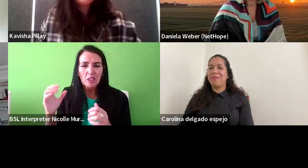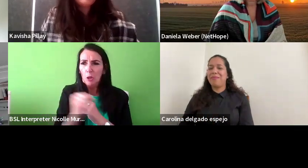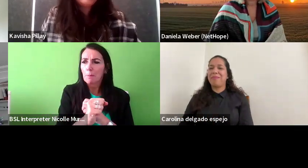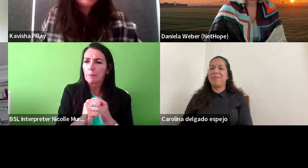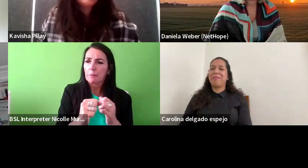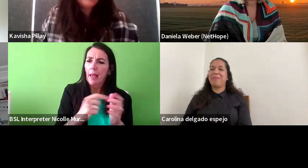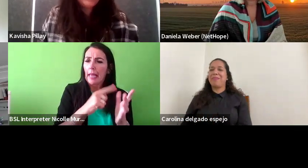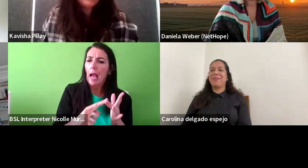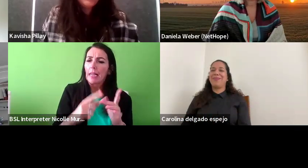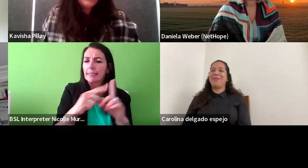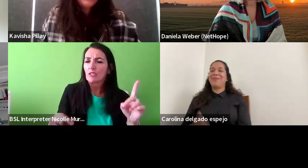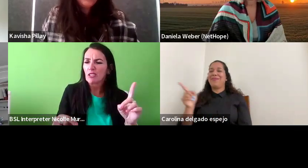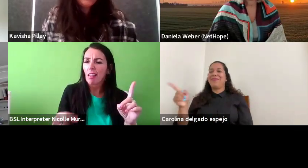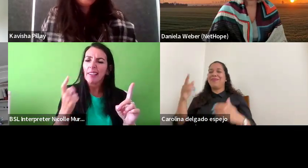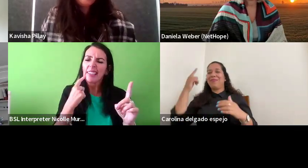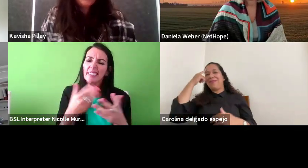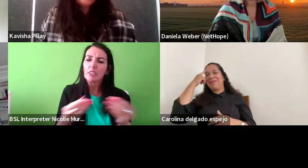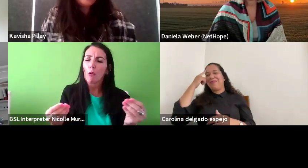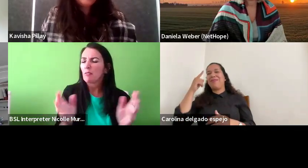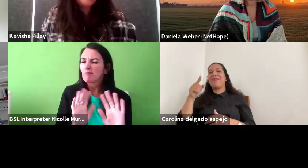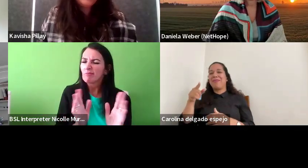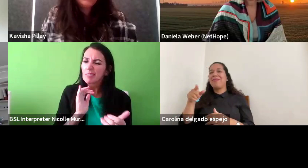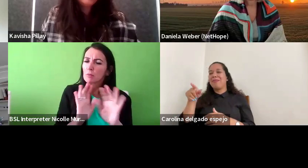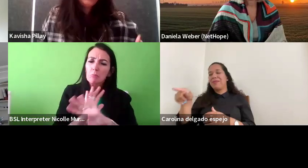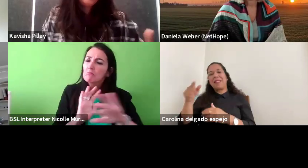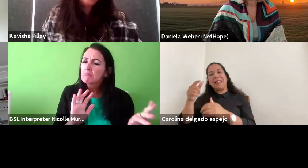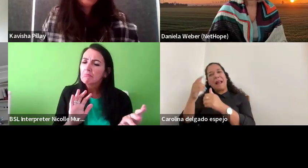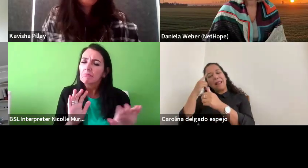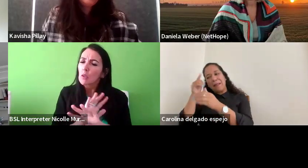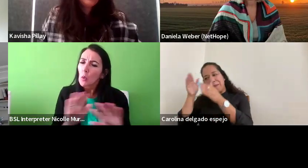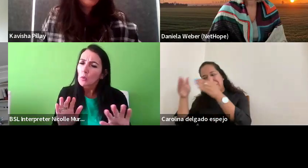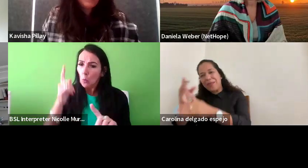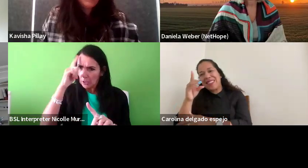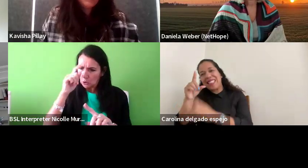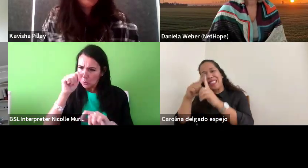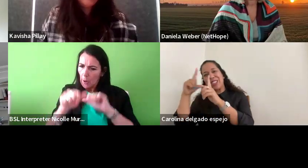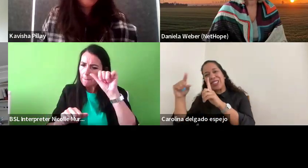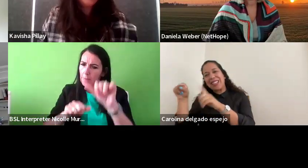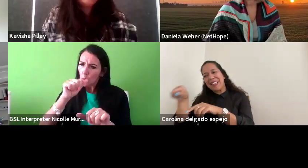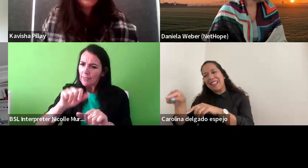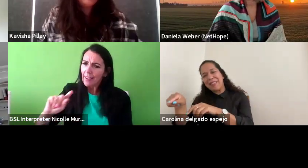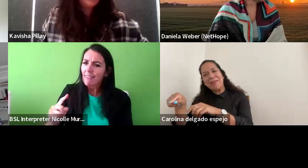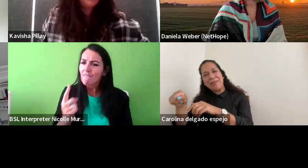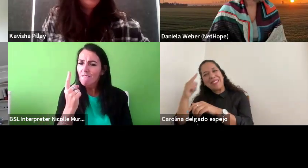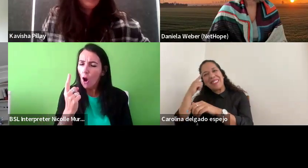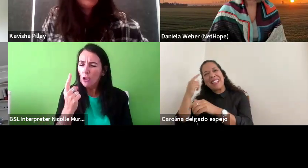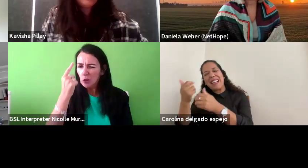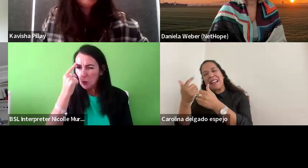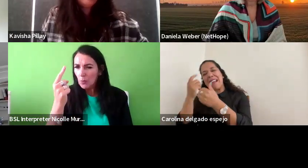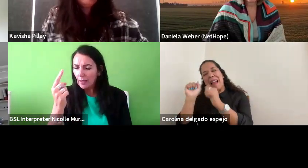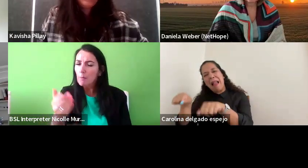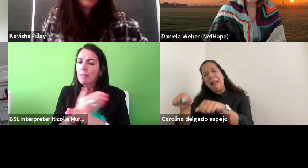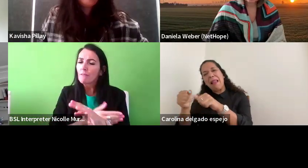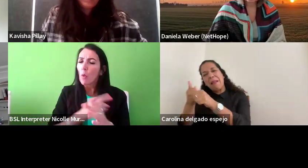seems like an easy fit? Or what are the processes that we should be undertaking before we say, okay, I